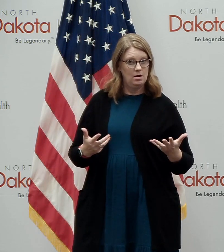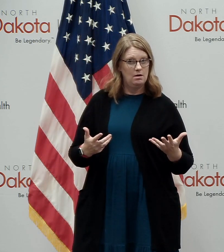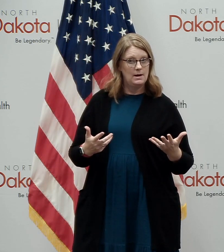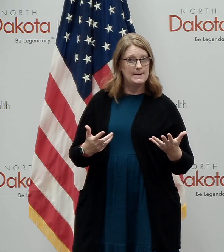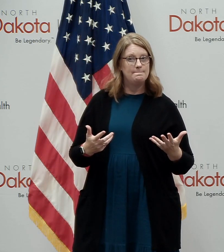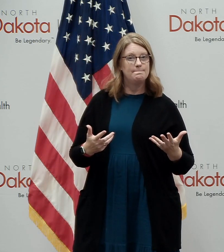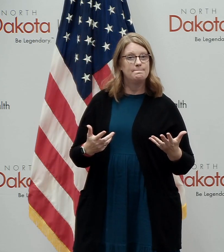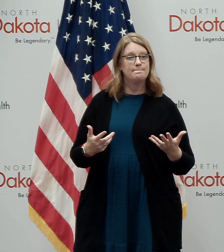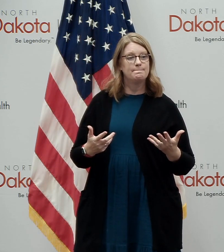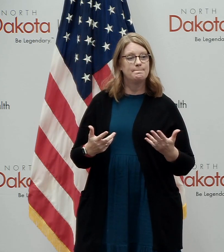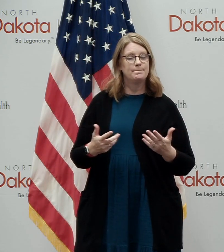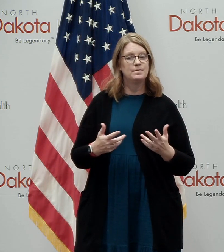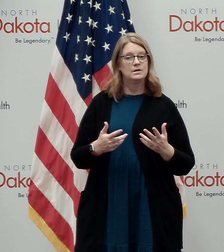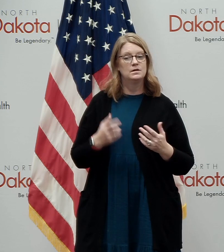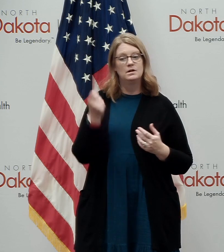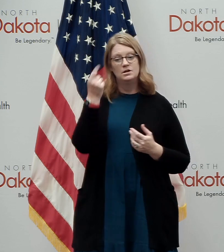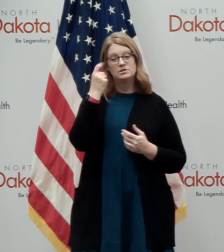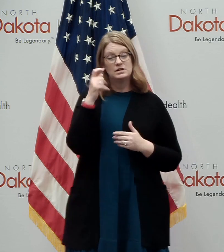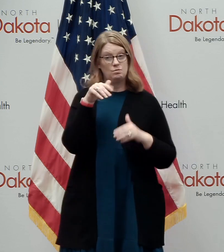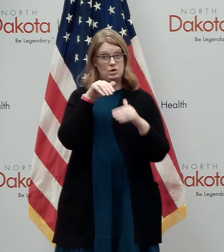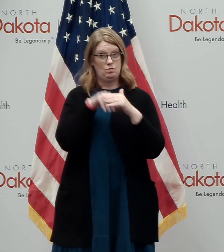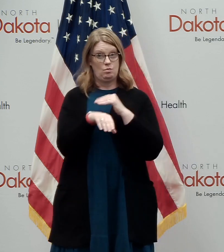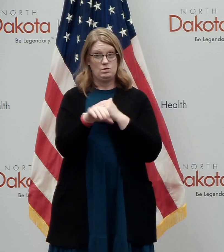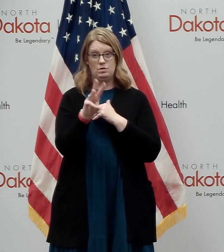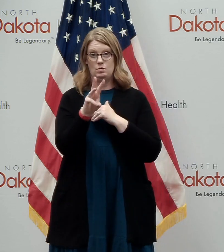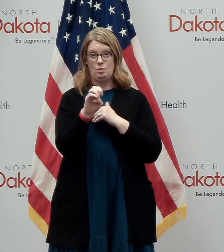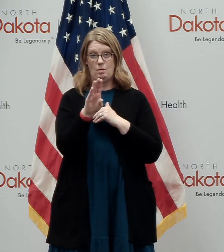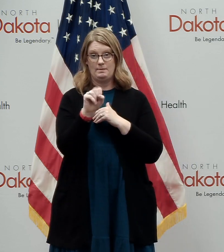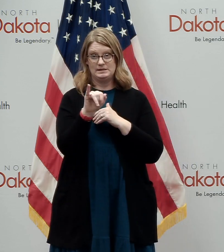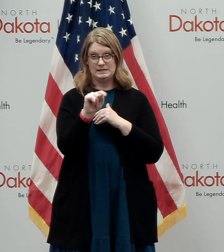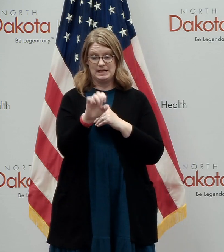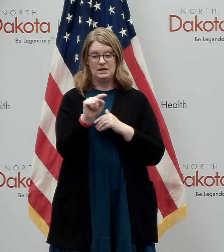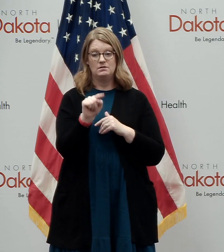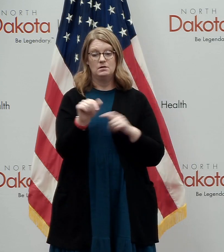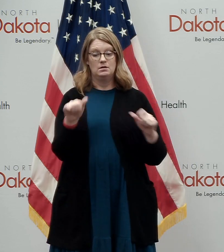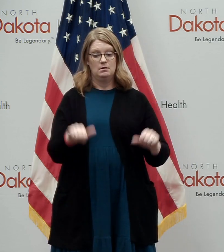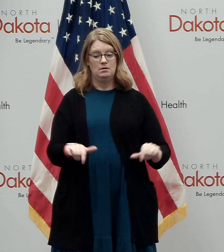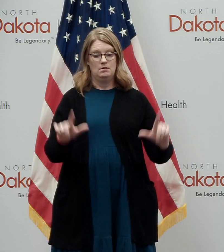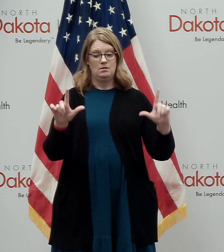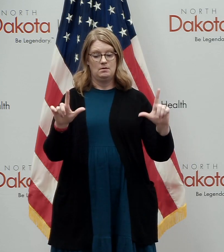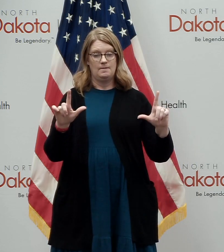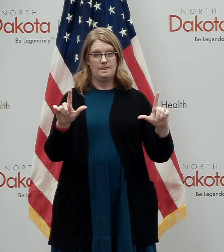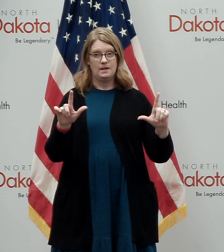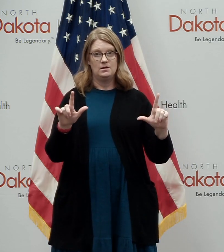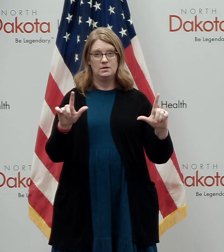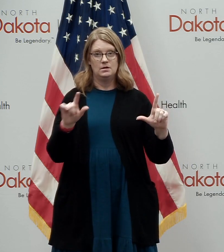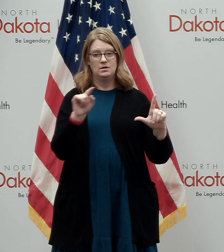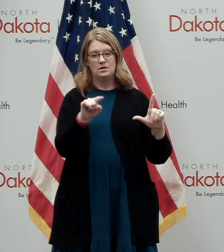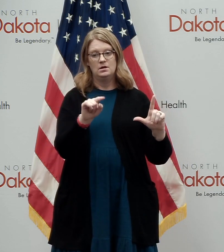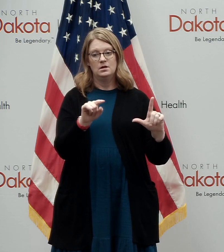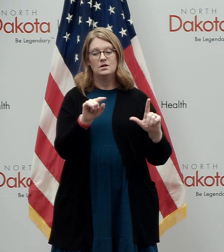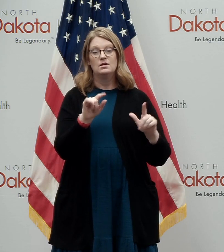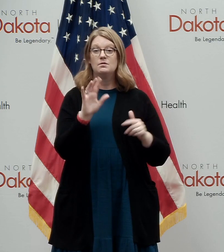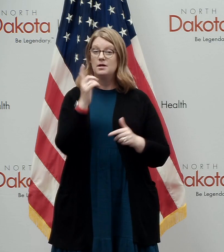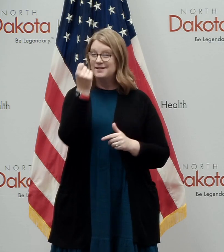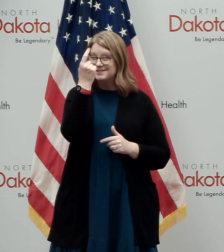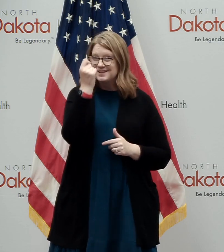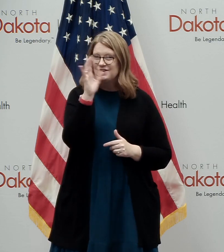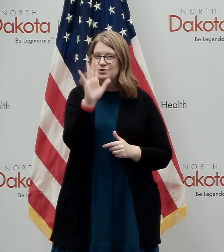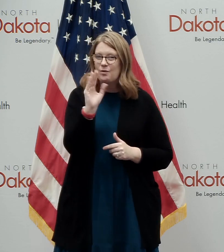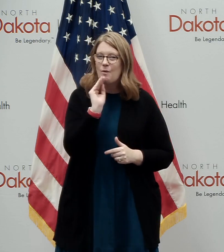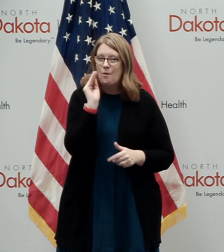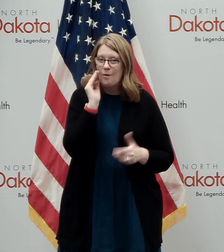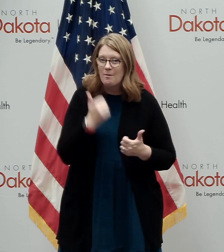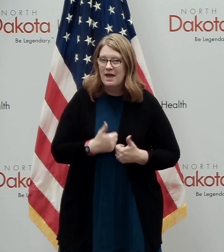when people go on to the website, we really encourage them to encourage that the residential address is correct